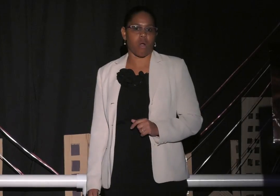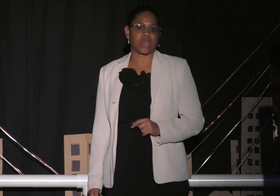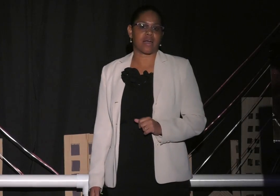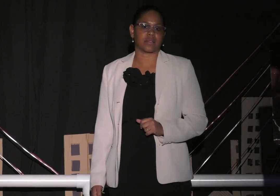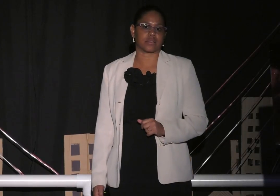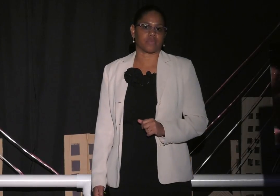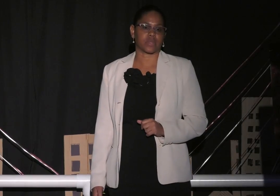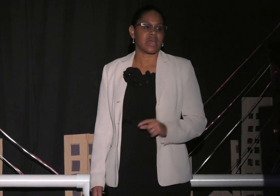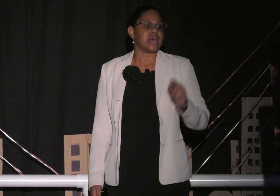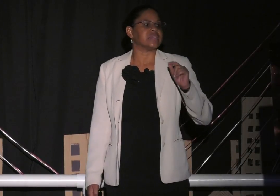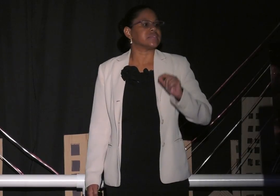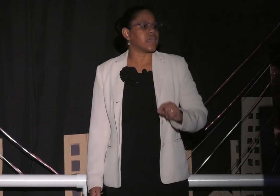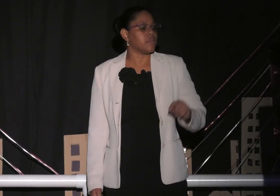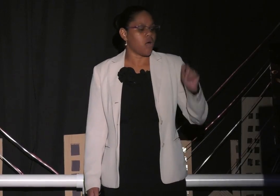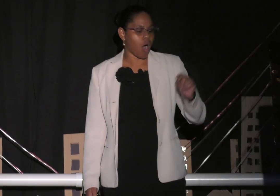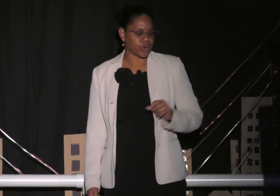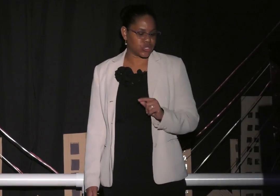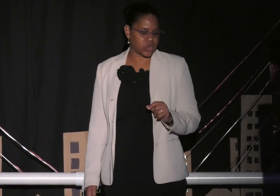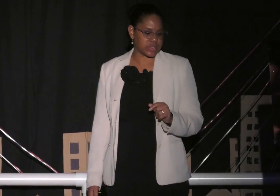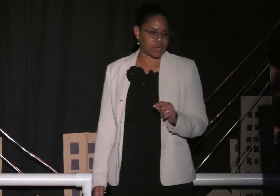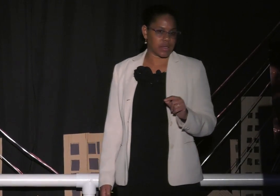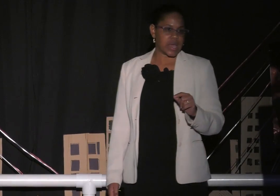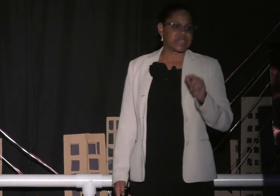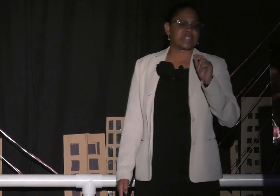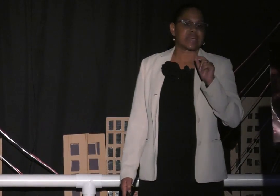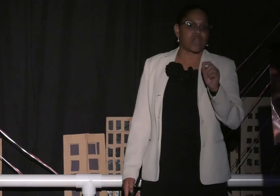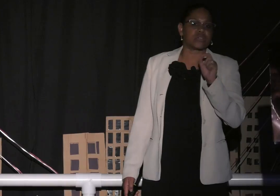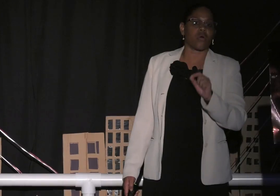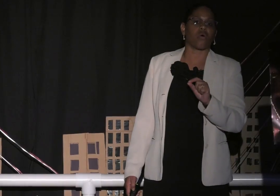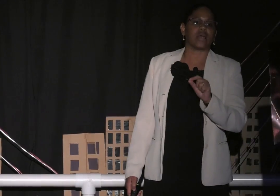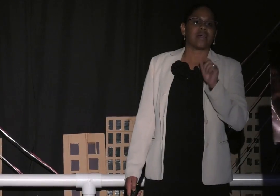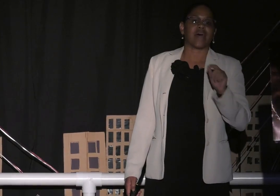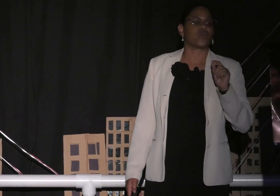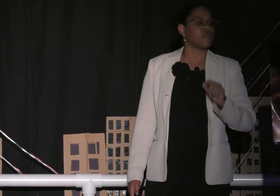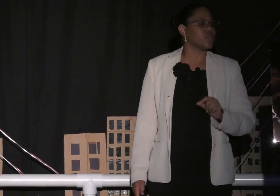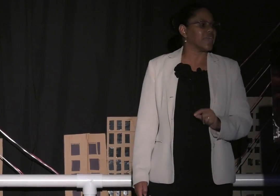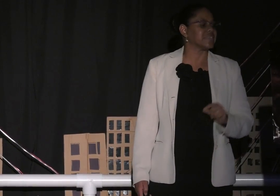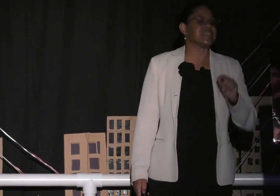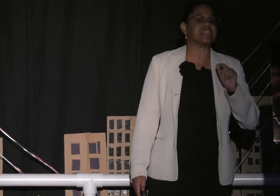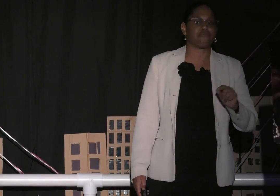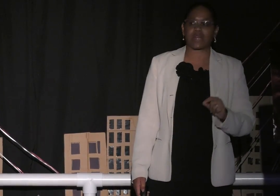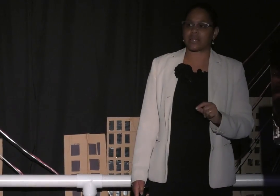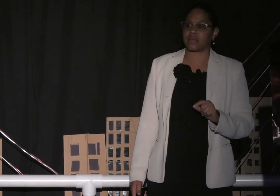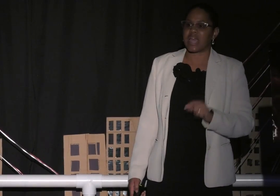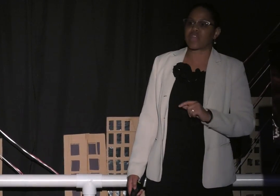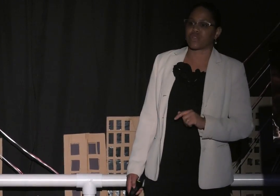what we can't. The same opportunity to tell us all that communicating differently enriches